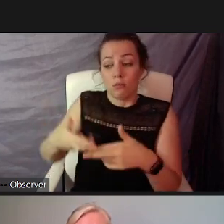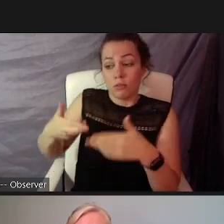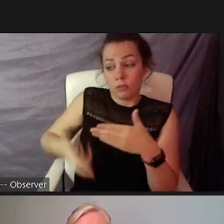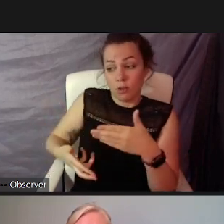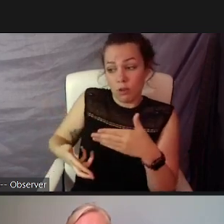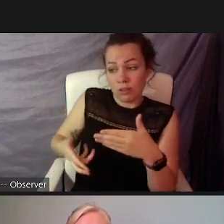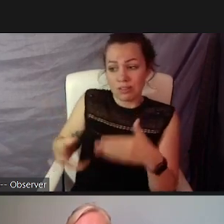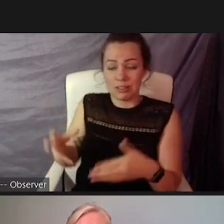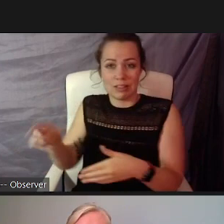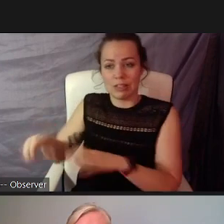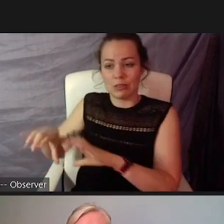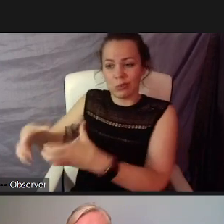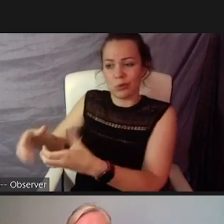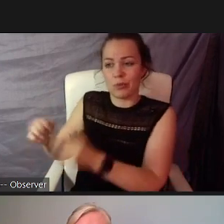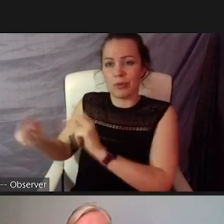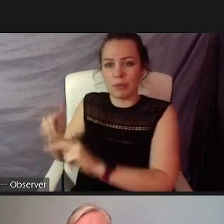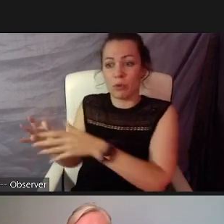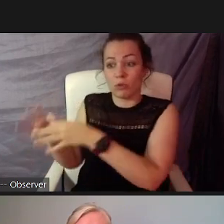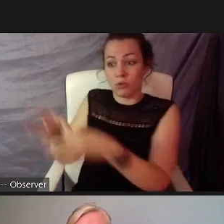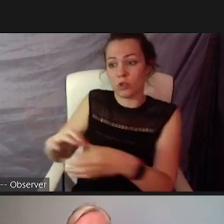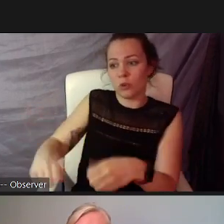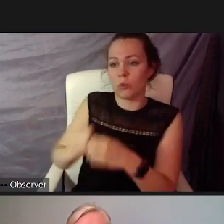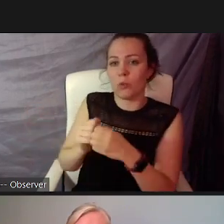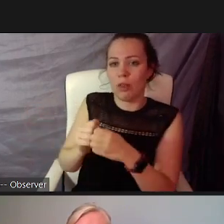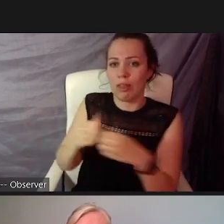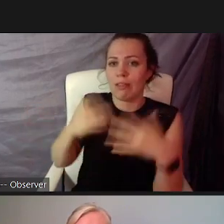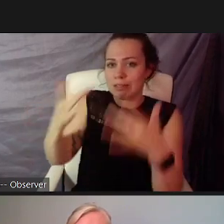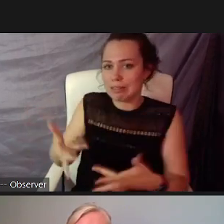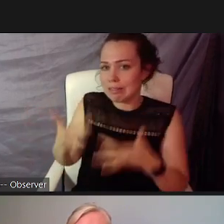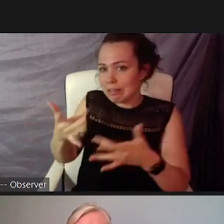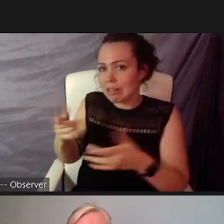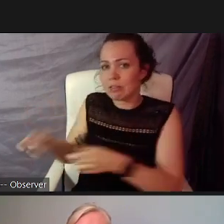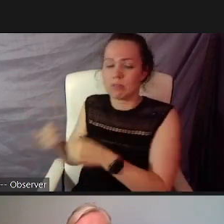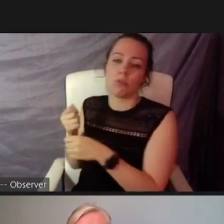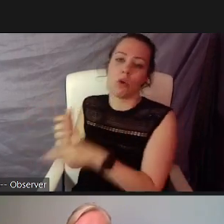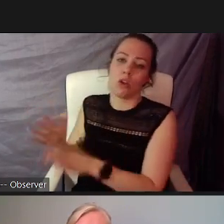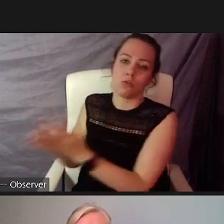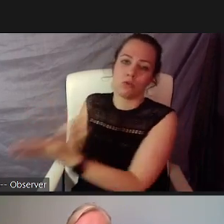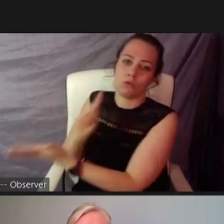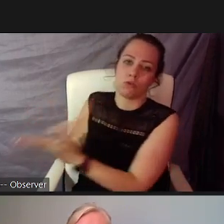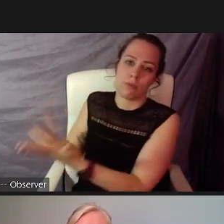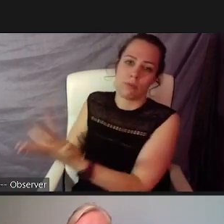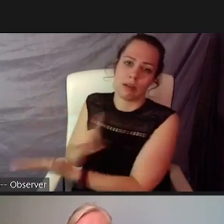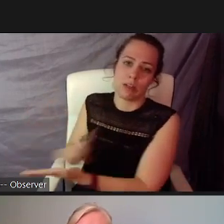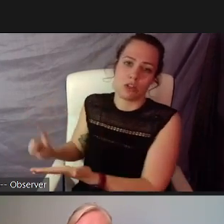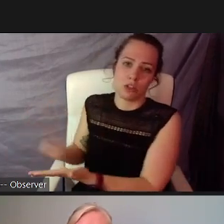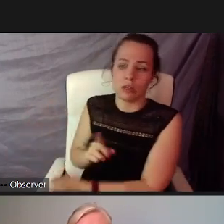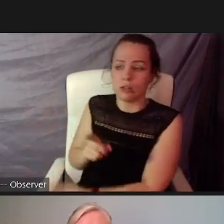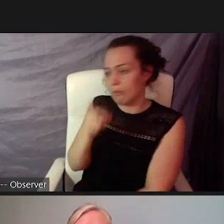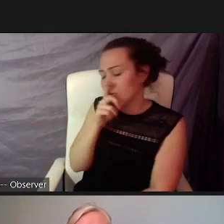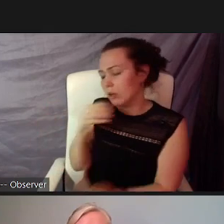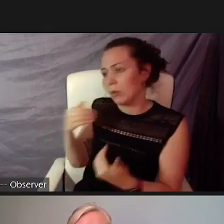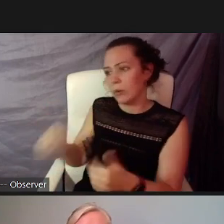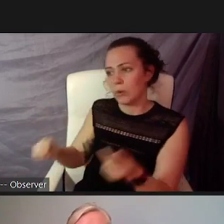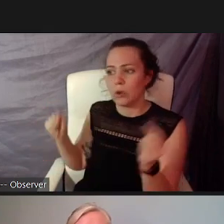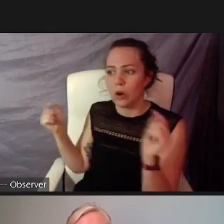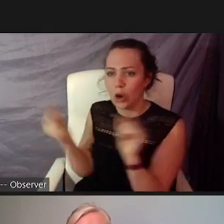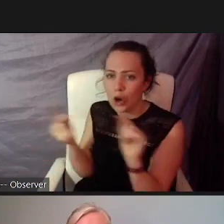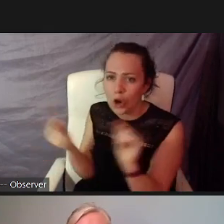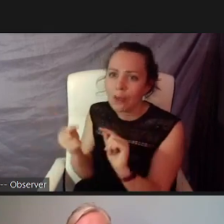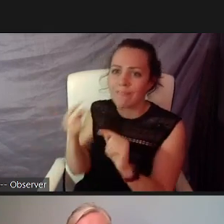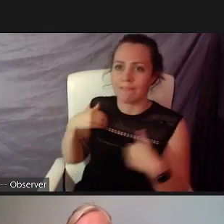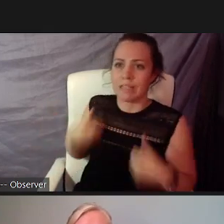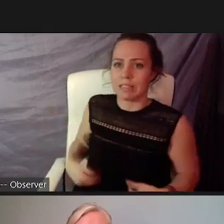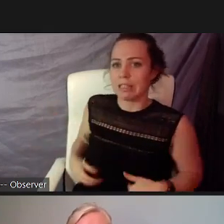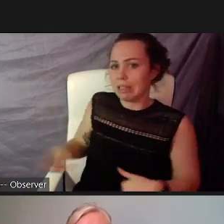exclusion or acts of discrimination. And these acts of discrimination can be very harmful physically and mentally for